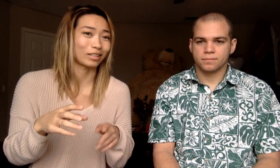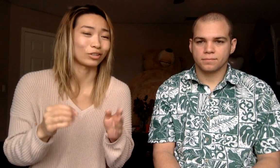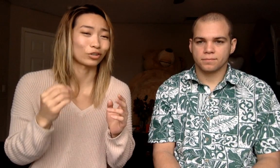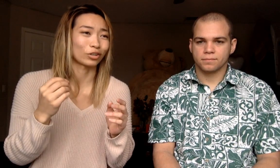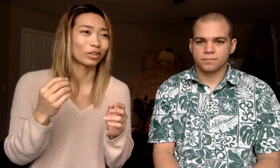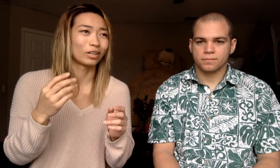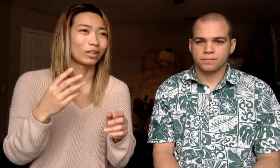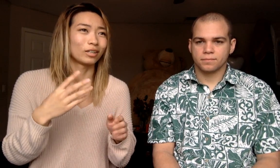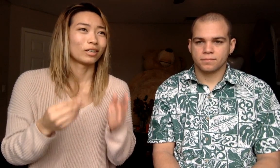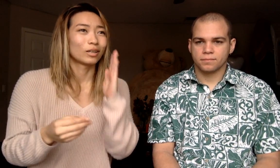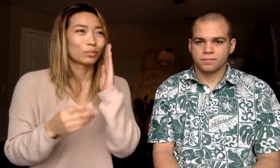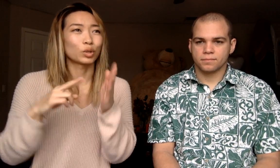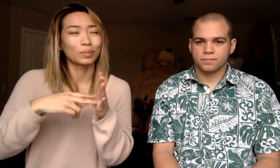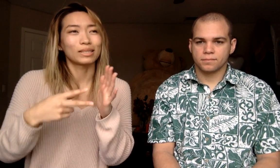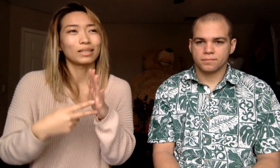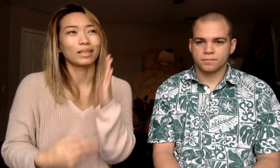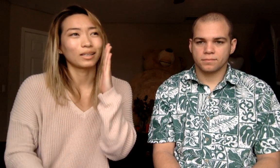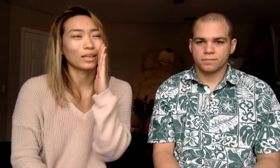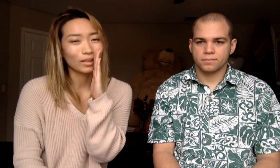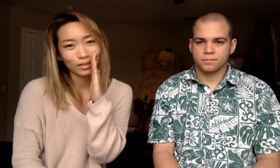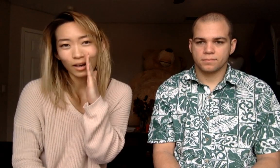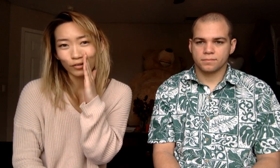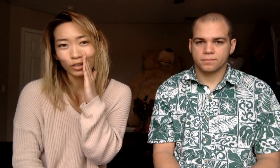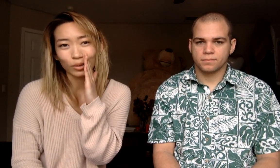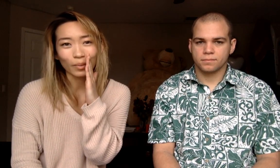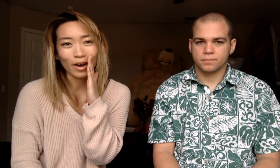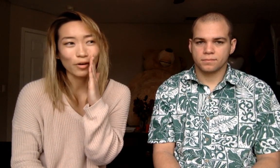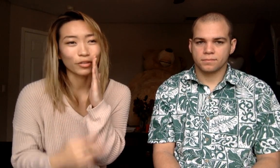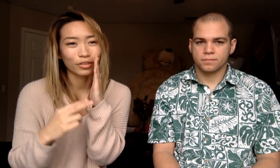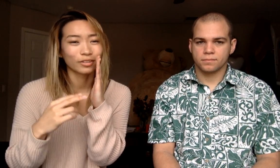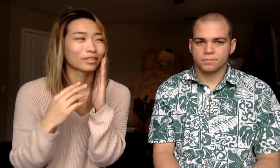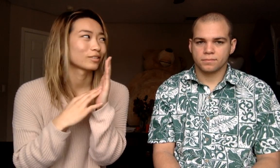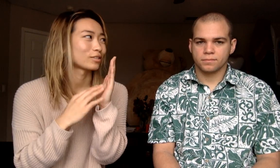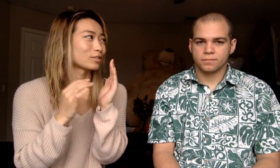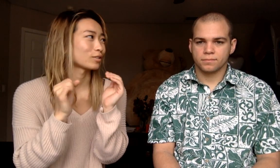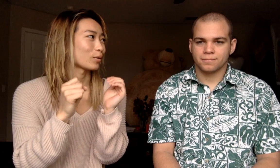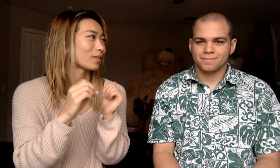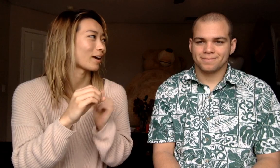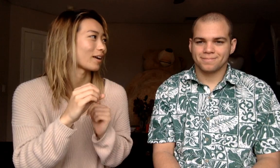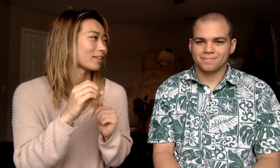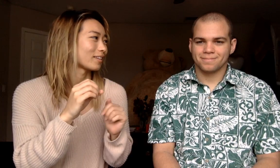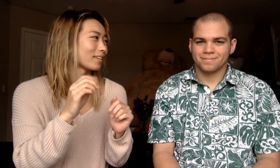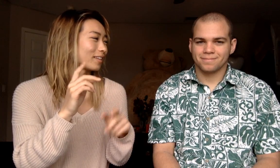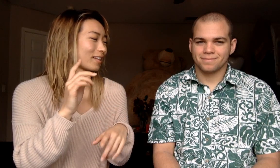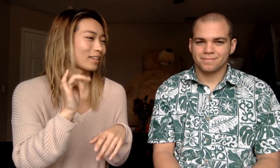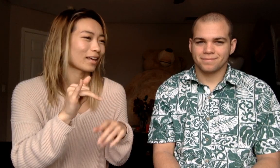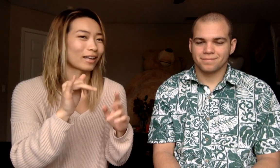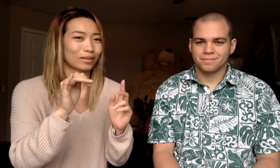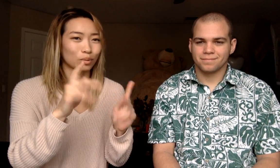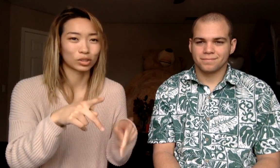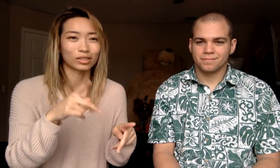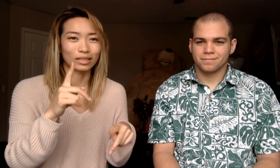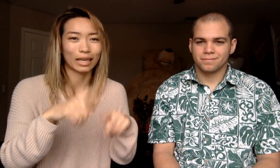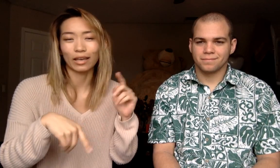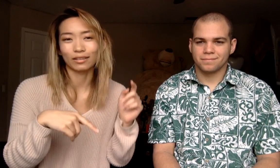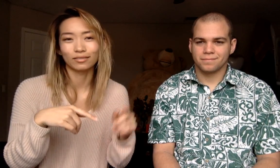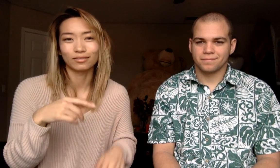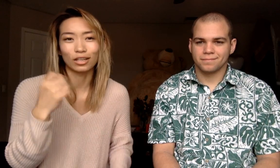you're purposely like covering your mouth so that that person can't understand